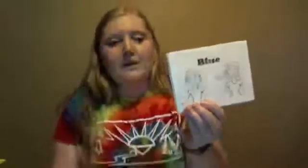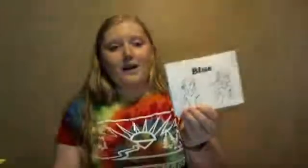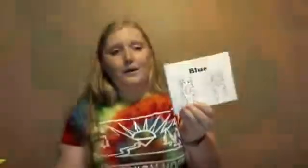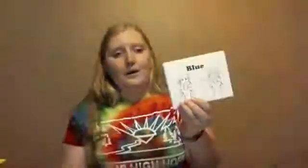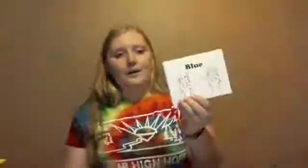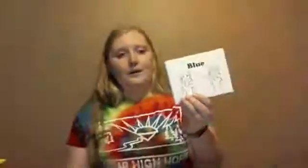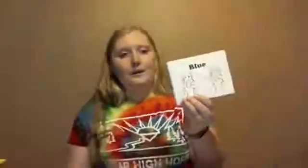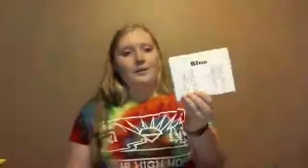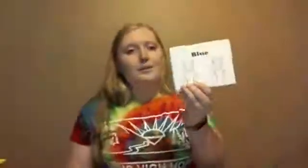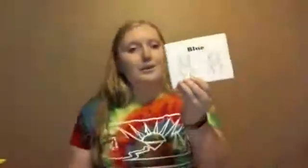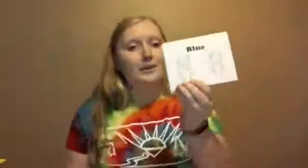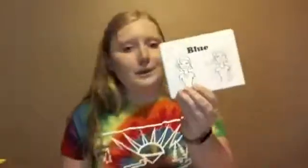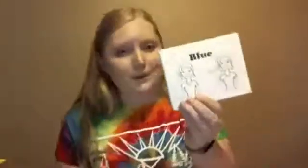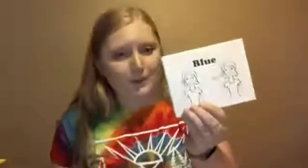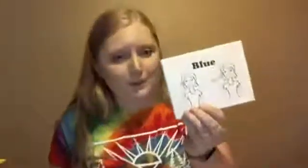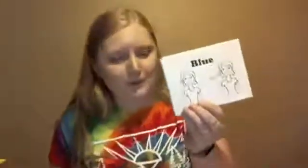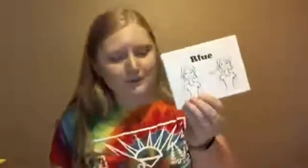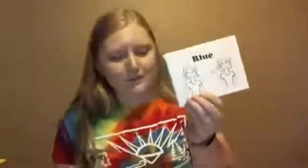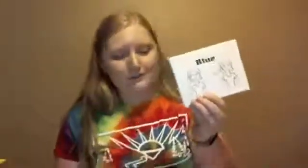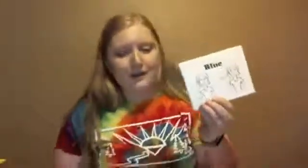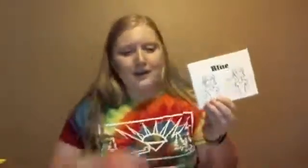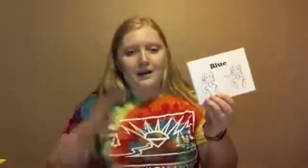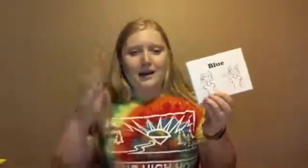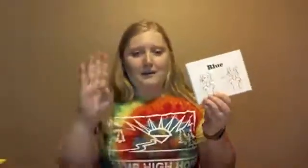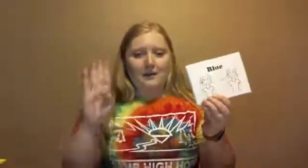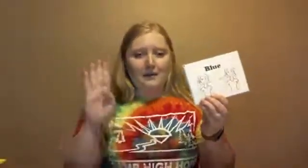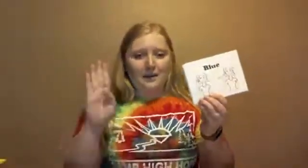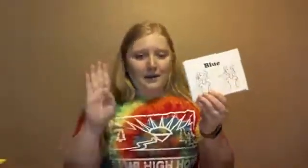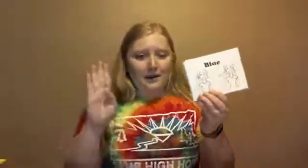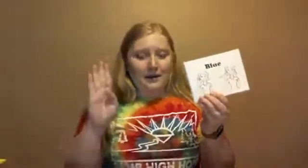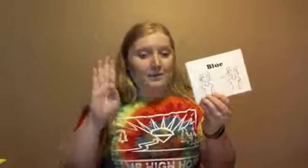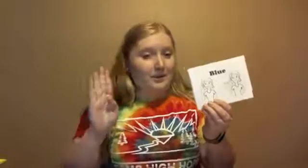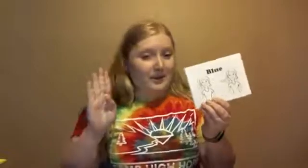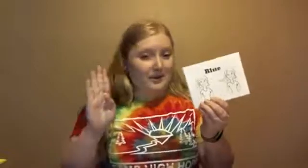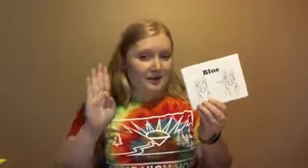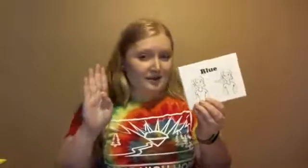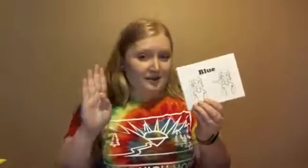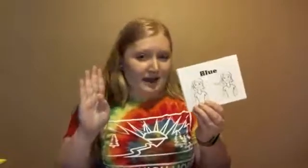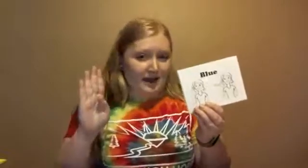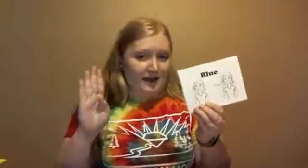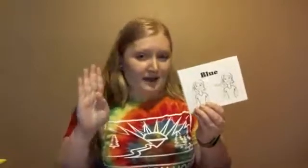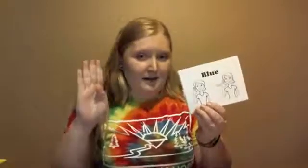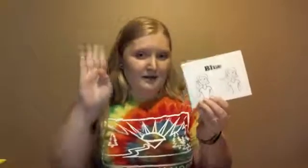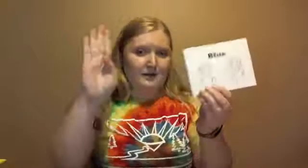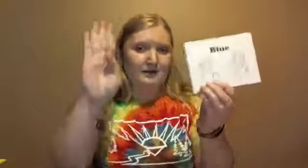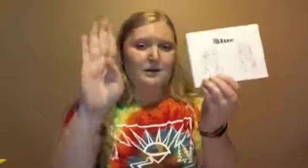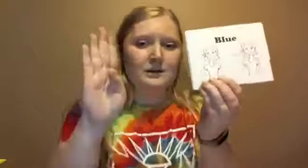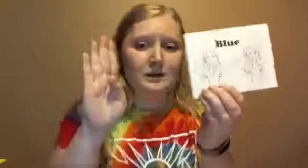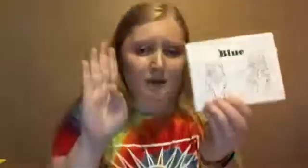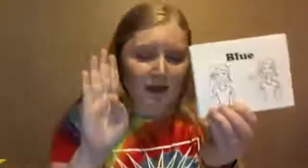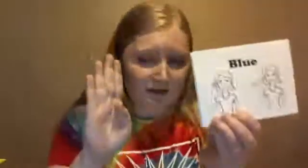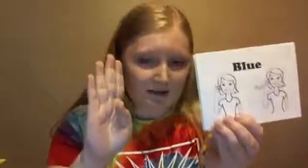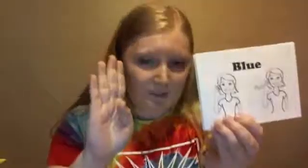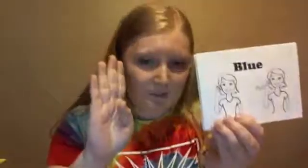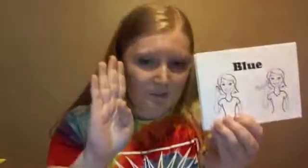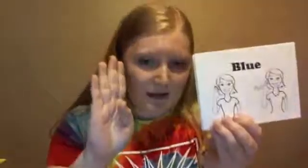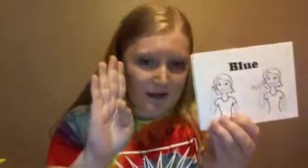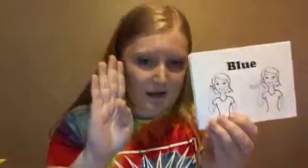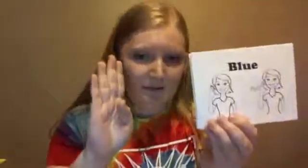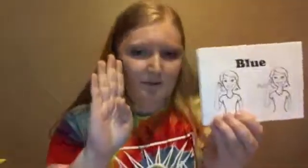So for blue, if you remember what a bee looks like, So that's a B.